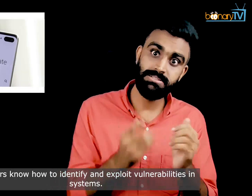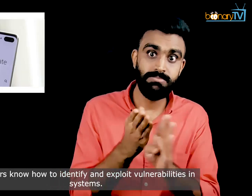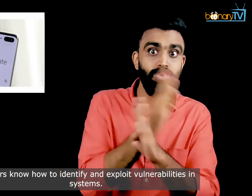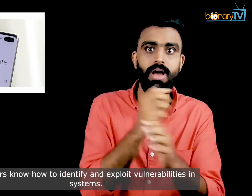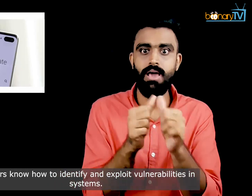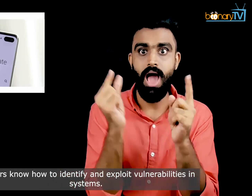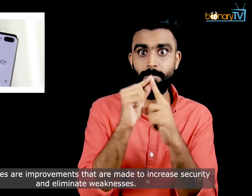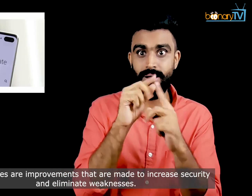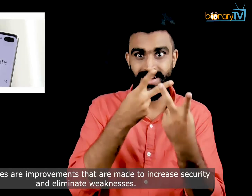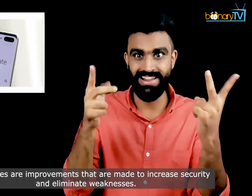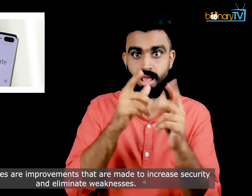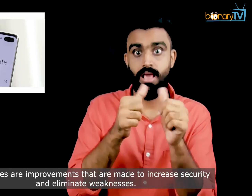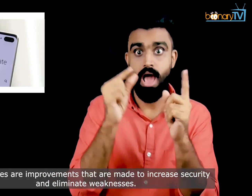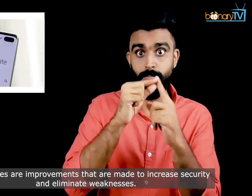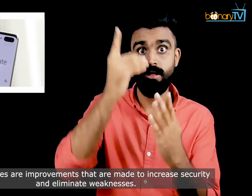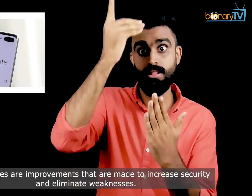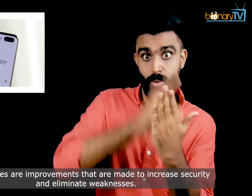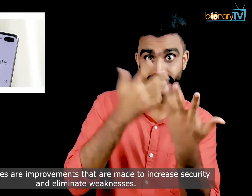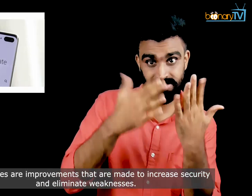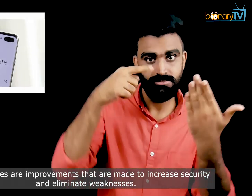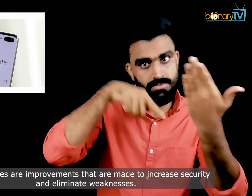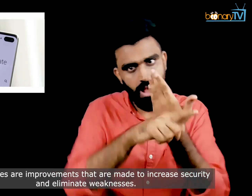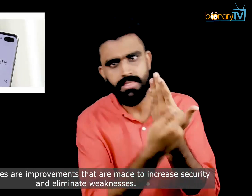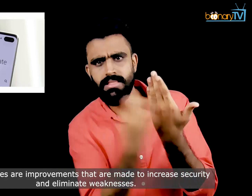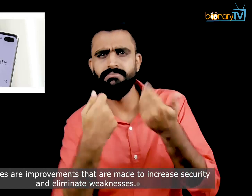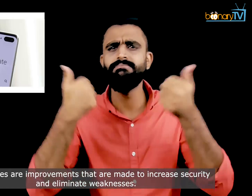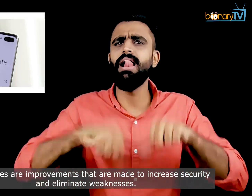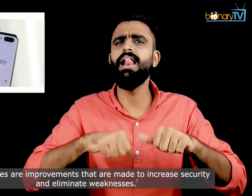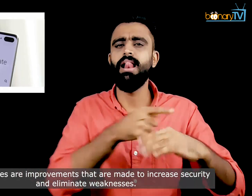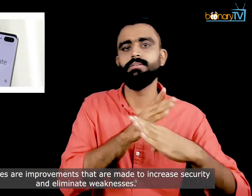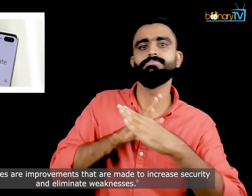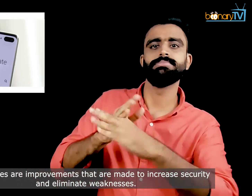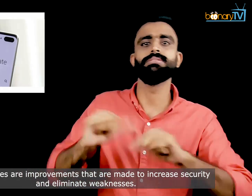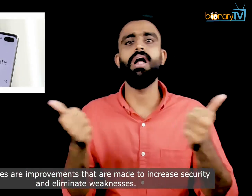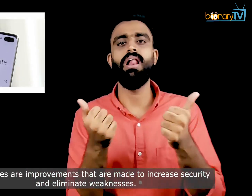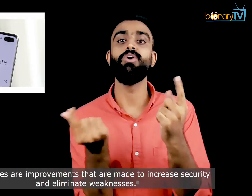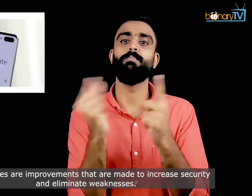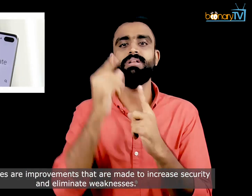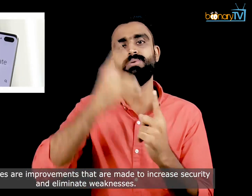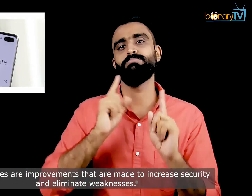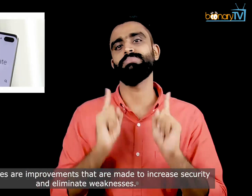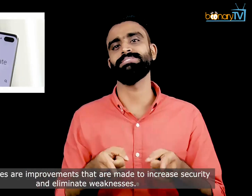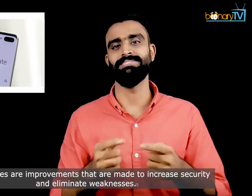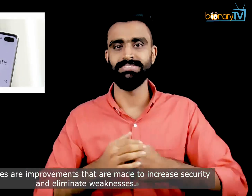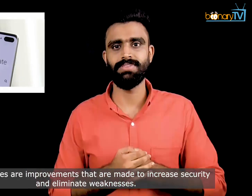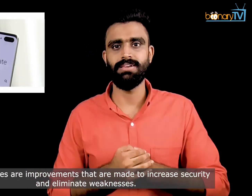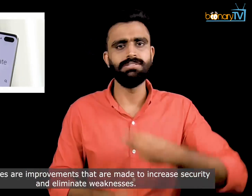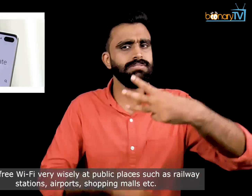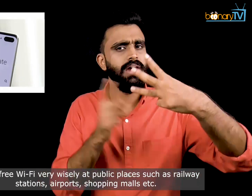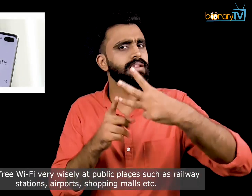systems. The updates are improvements that are made to increase security and eliminate weaknesses. Number